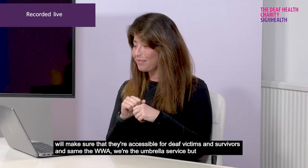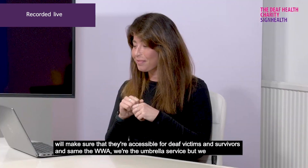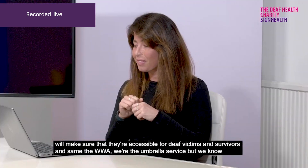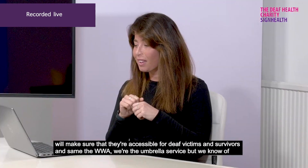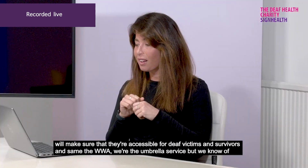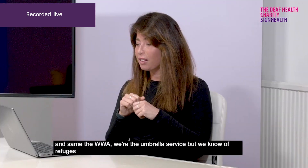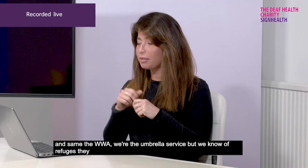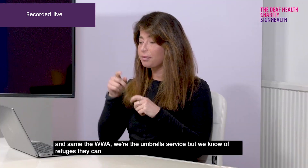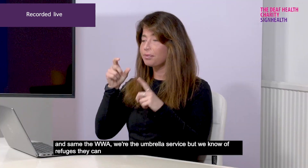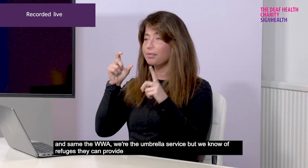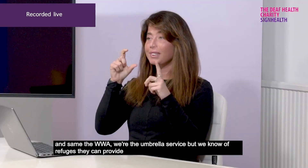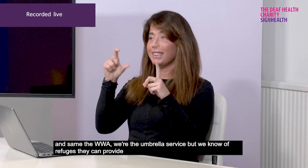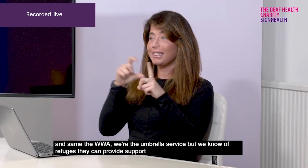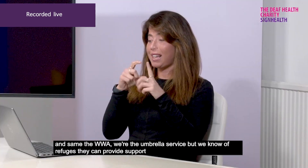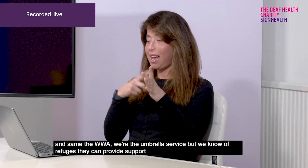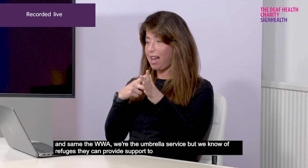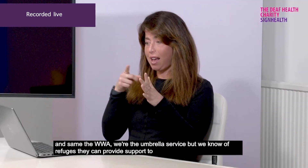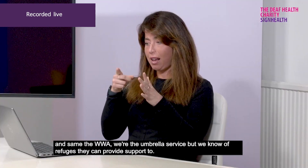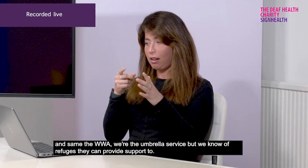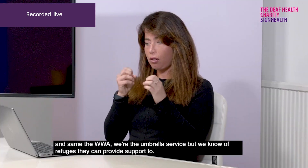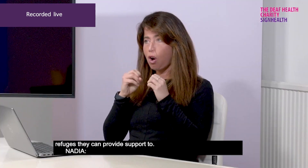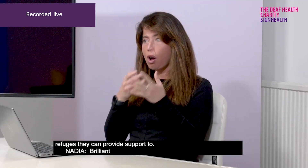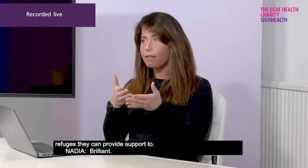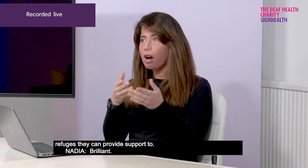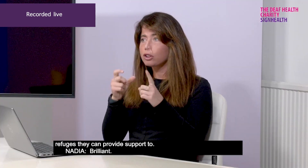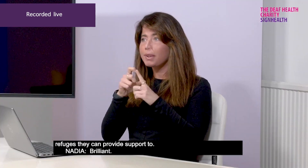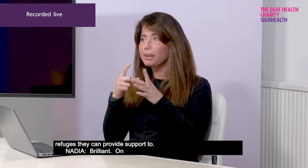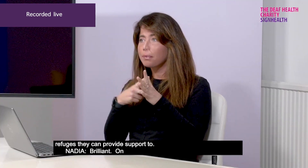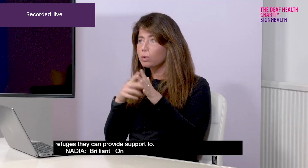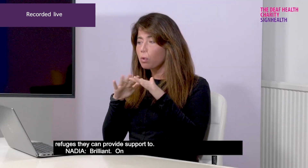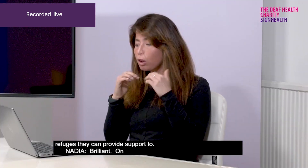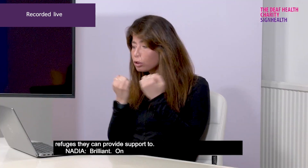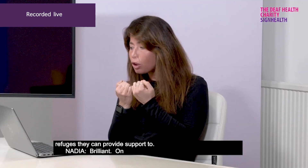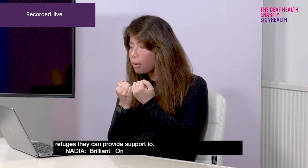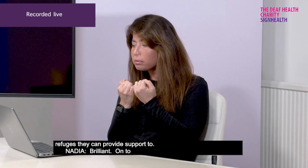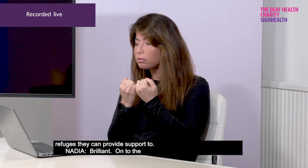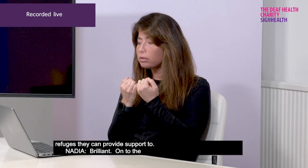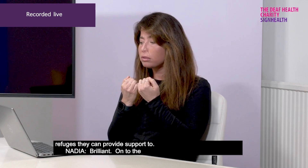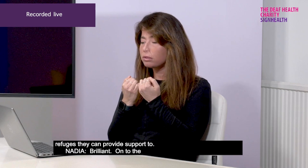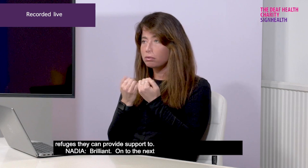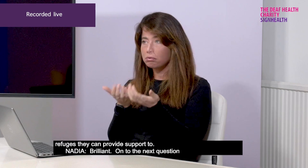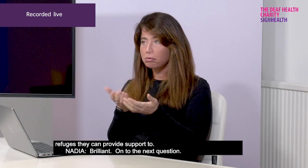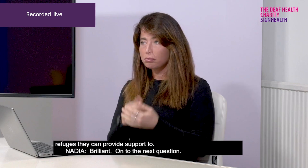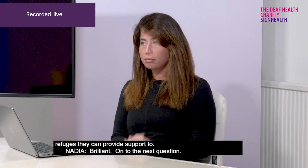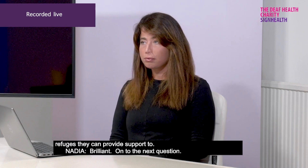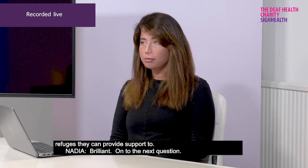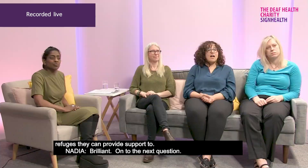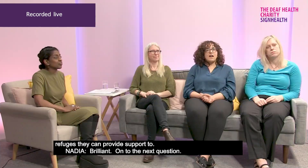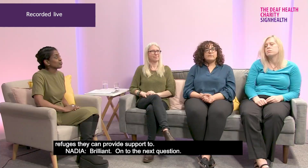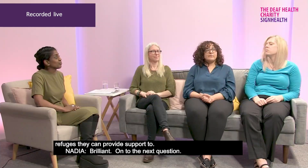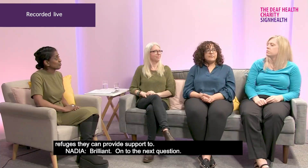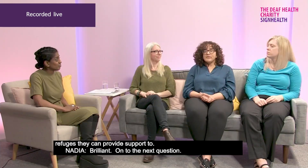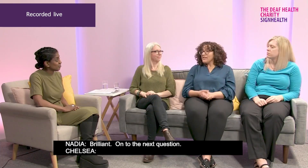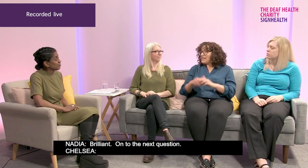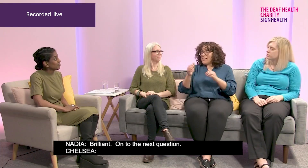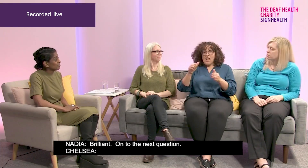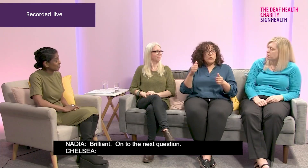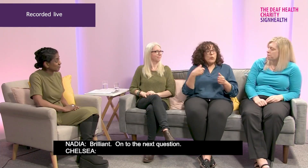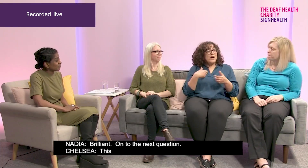that can provide support too. Brilliant. So on to the next question. So this is for